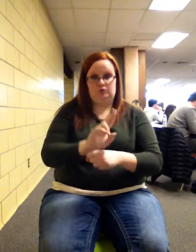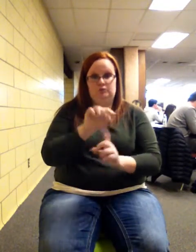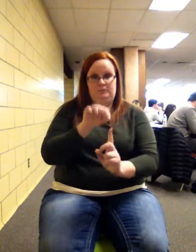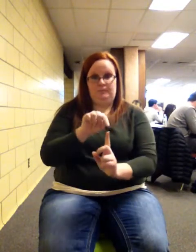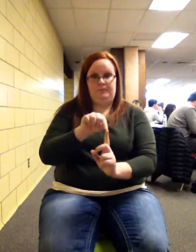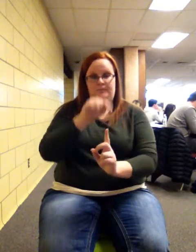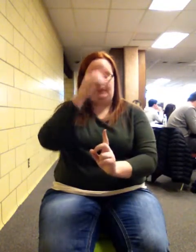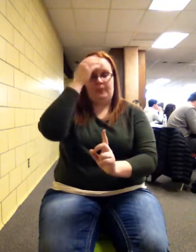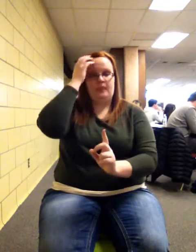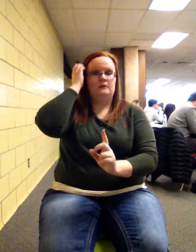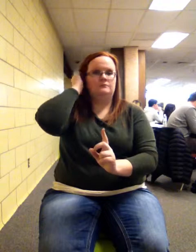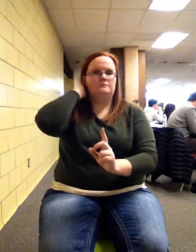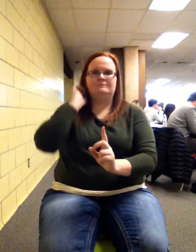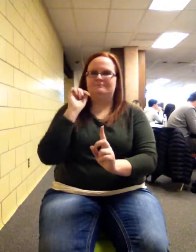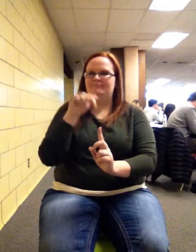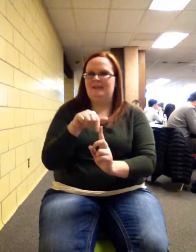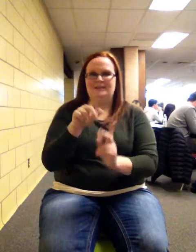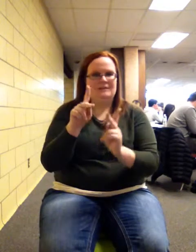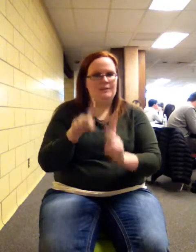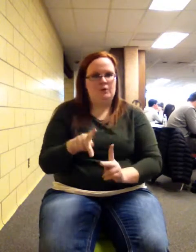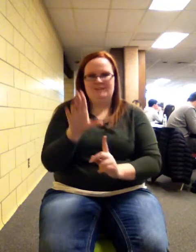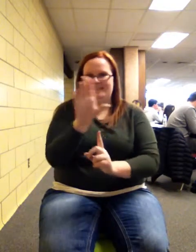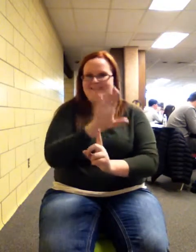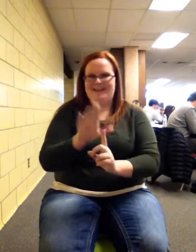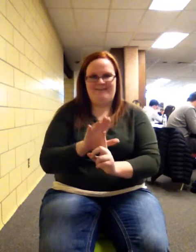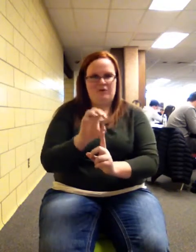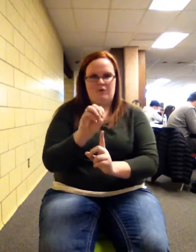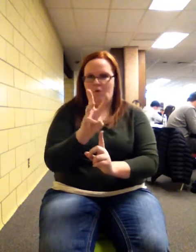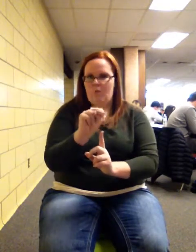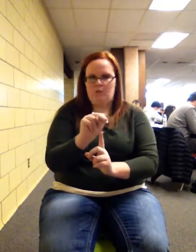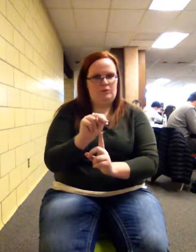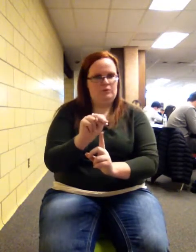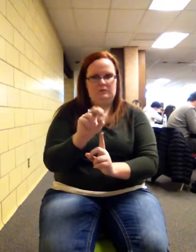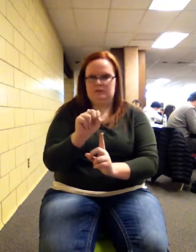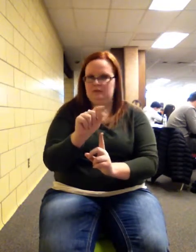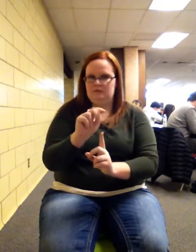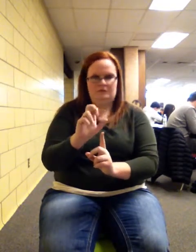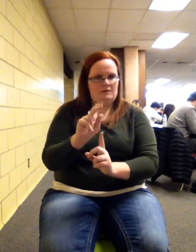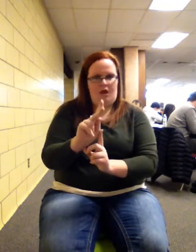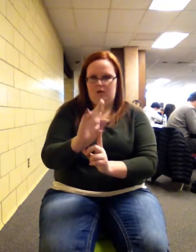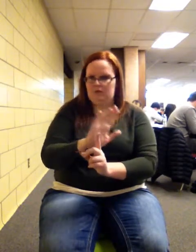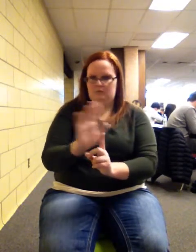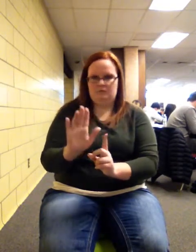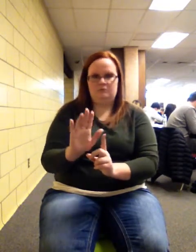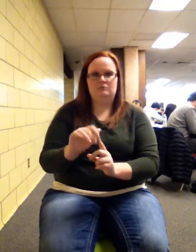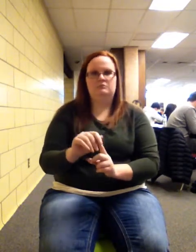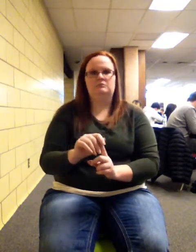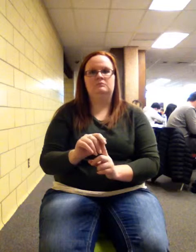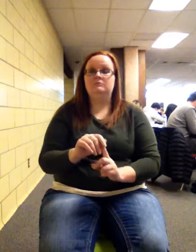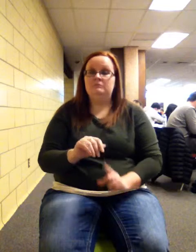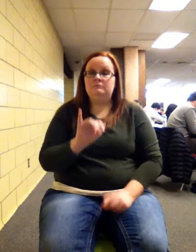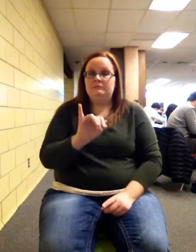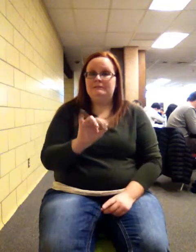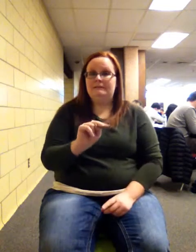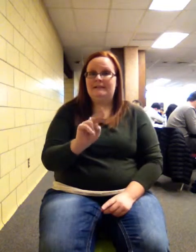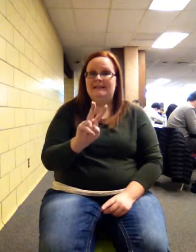investment banker never owns that stock. It's like they have it as inventory. The investment banker's name would